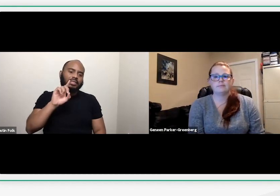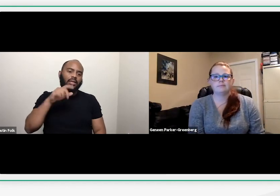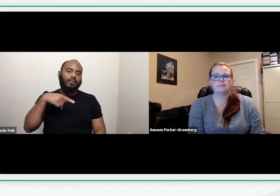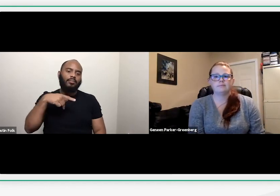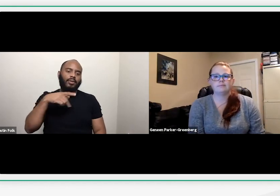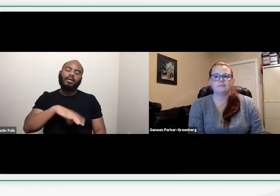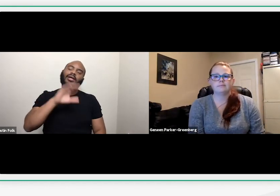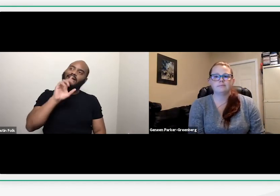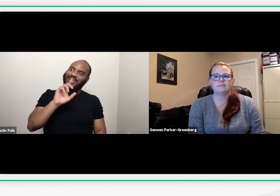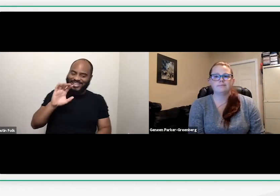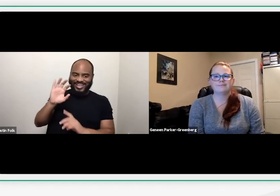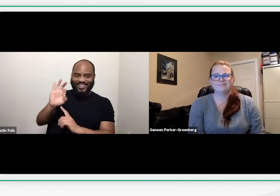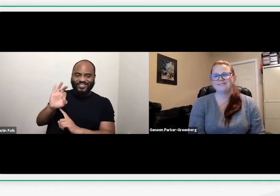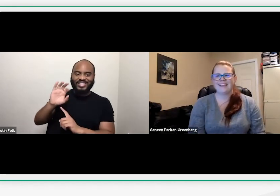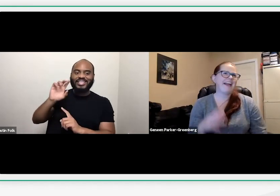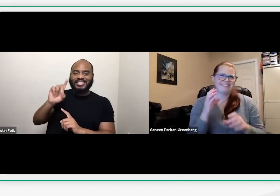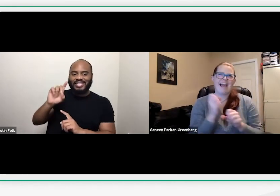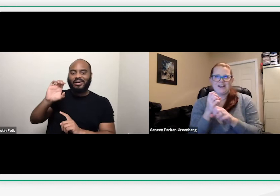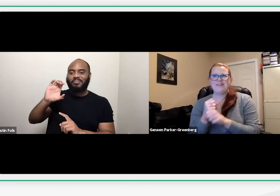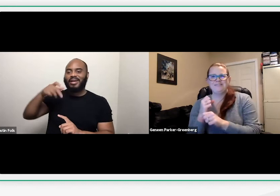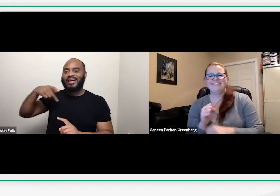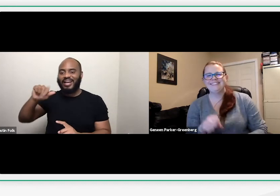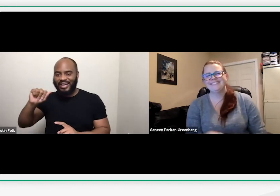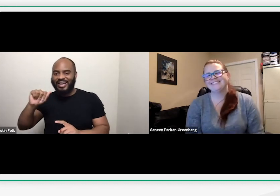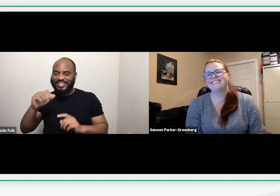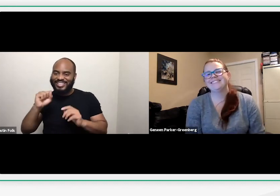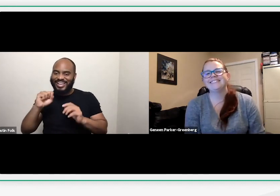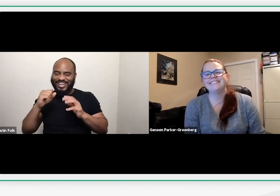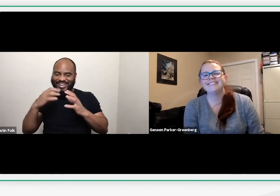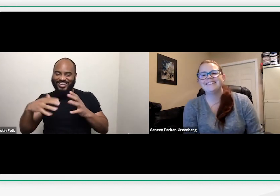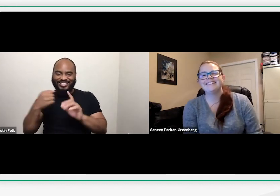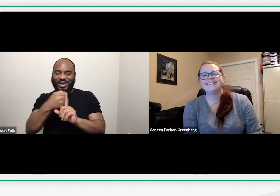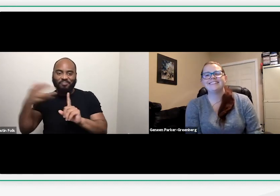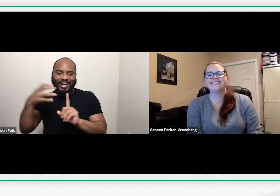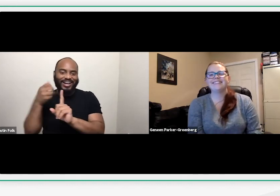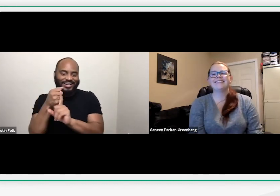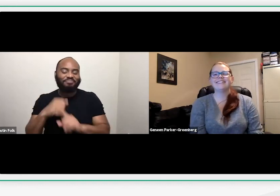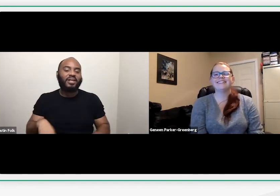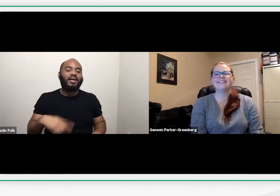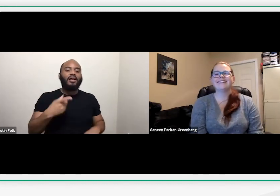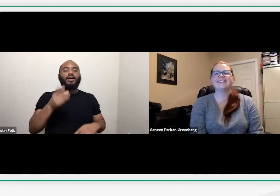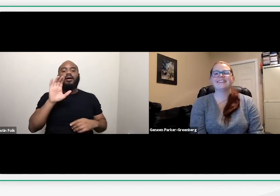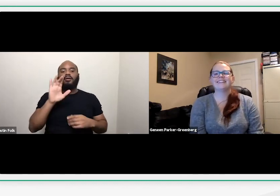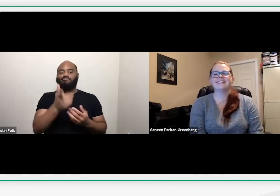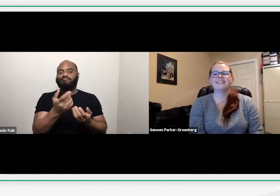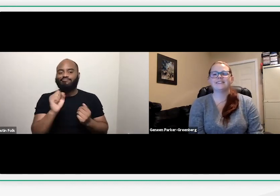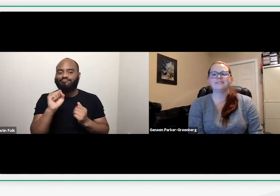Janine. And it's FD. Oh my, I can't even get it out. Yeah, a lot of FDCPA. acronyms. Whew, yeah, that's a